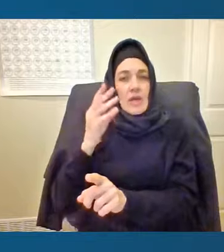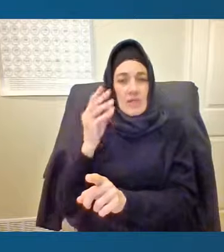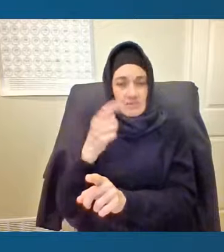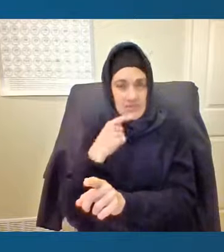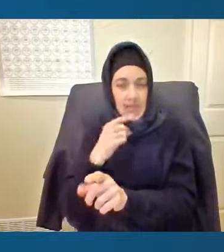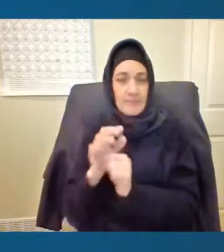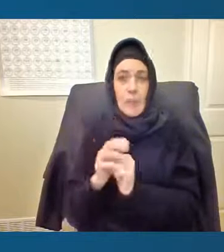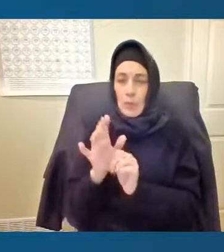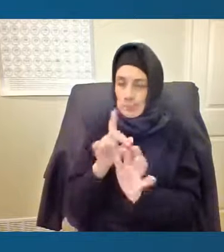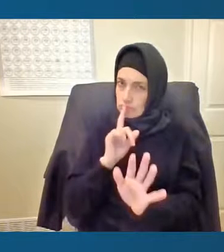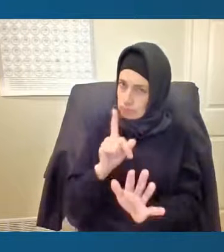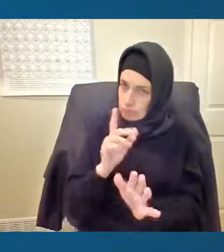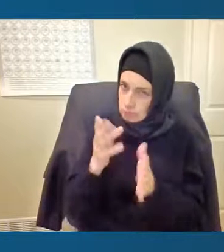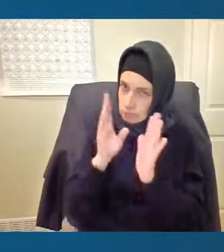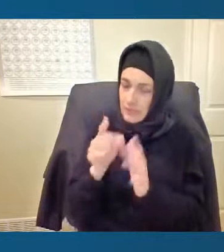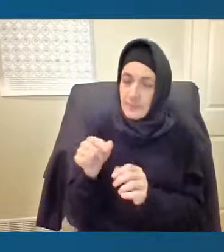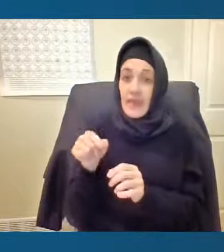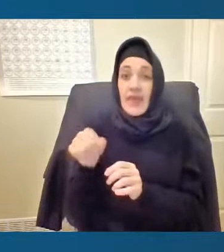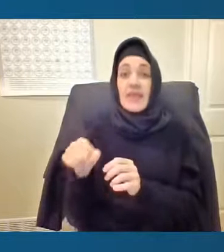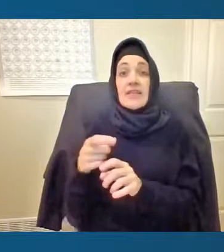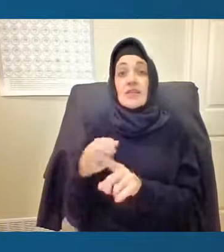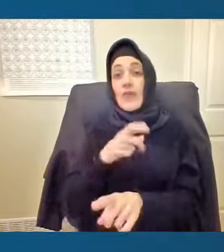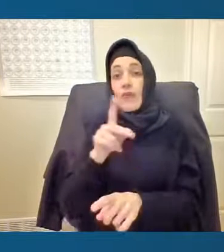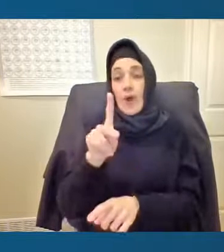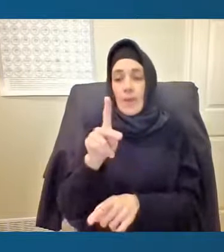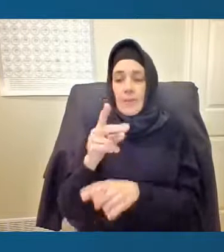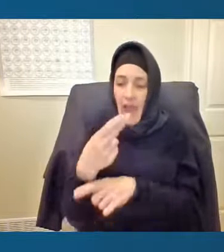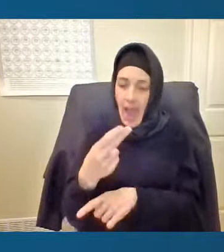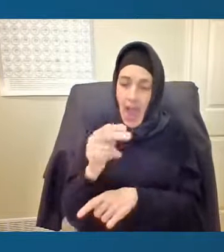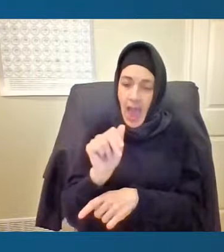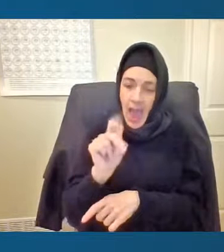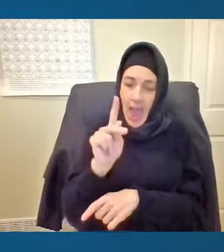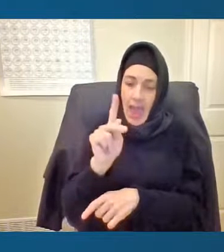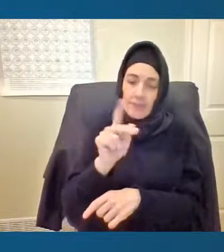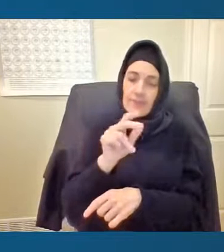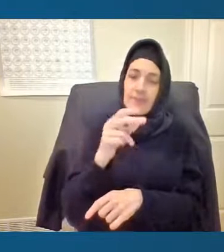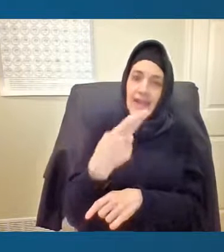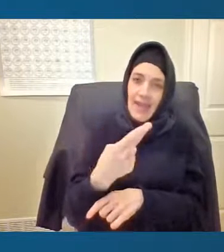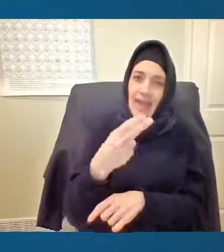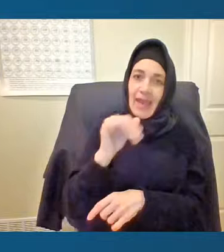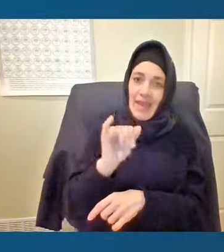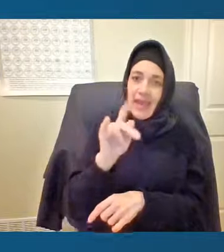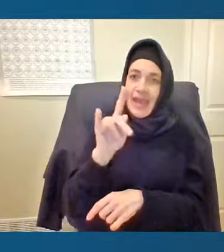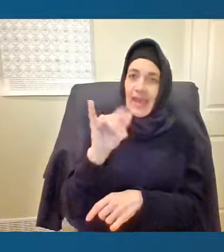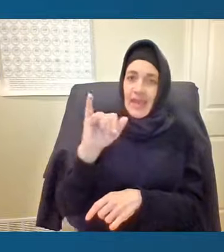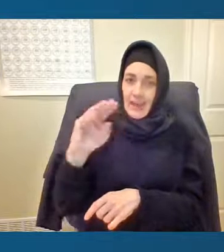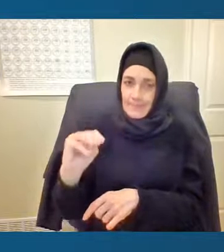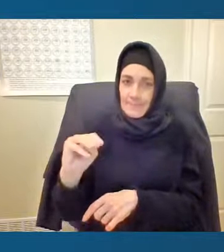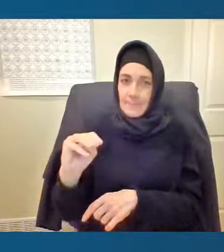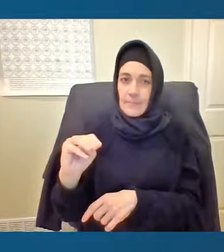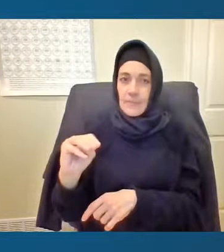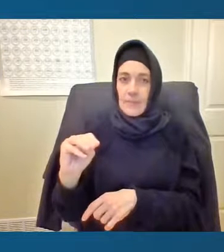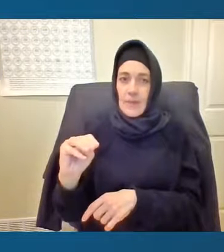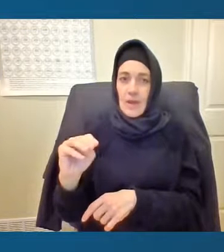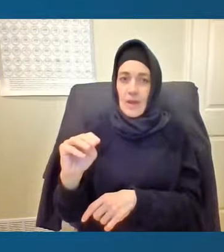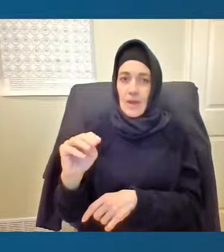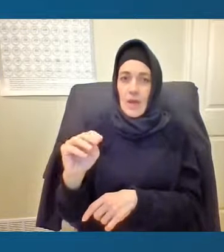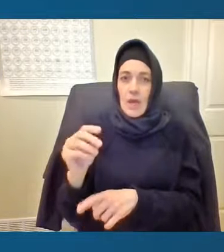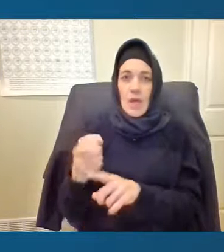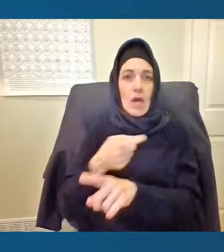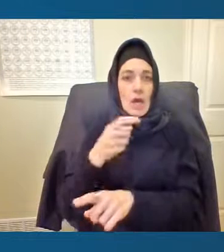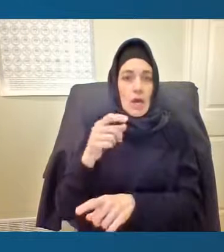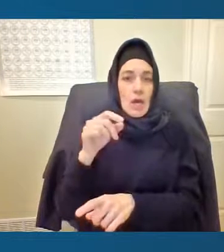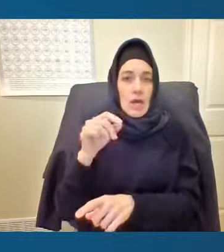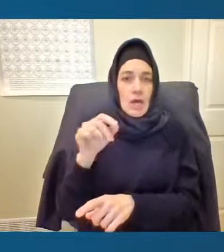the Hikam. The Hikam is written by Ibn Atala al-Askandari. Mr. in the house, mashallah, right?